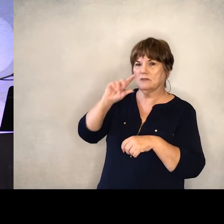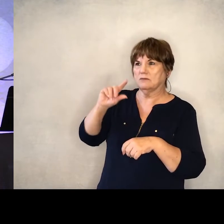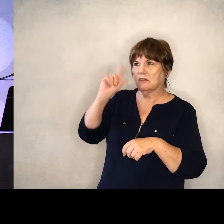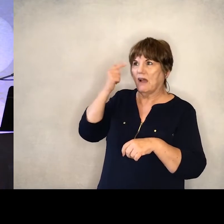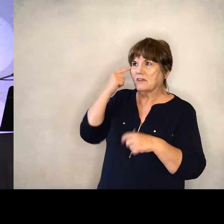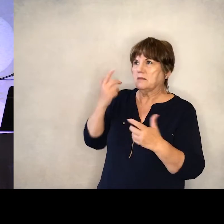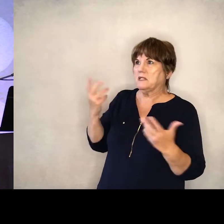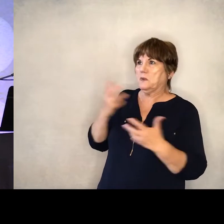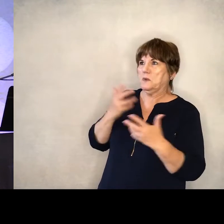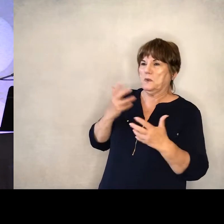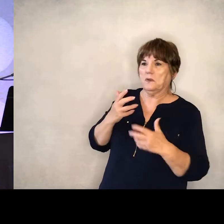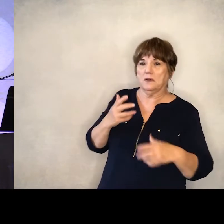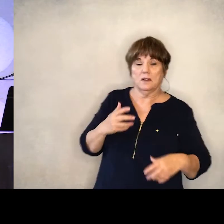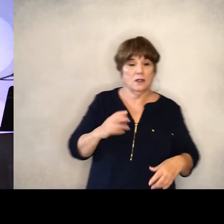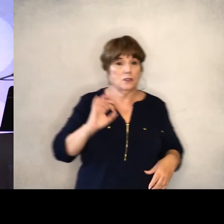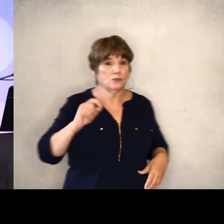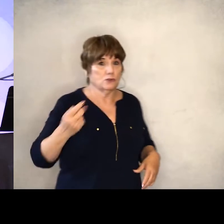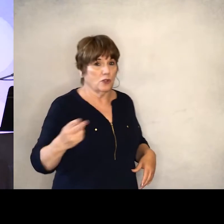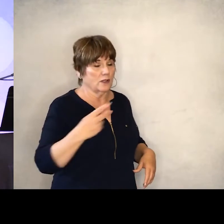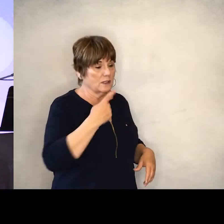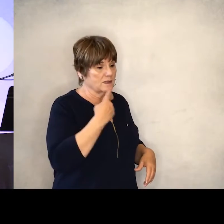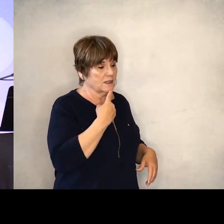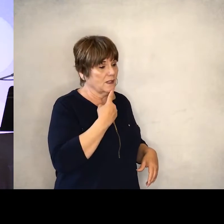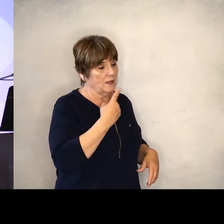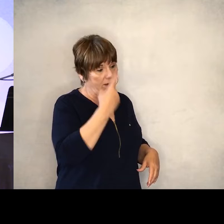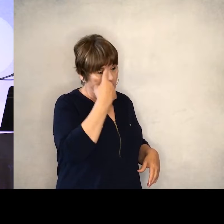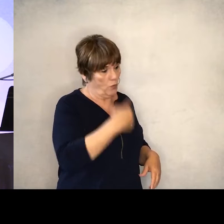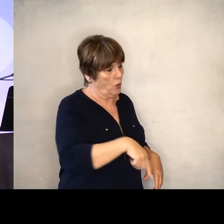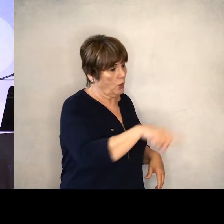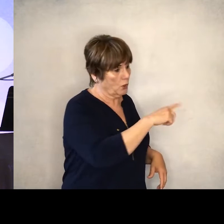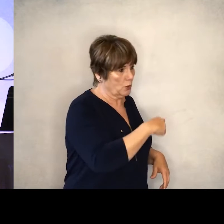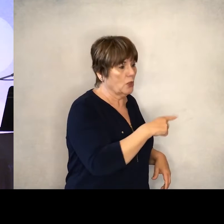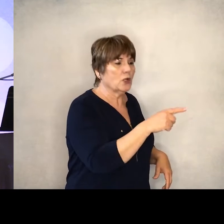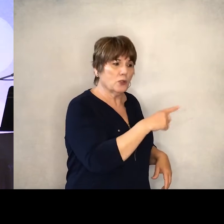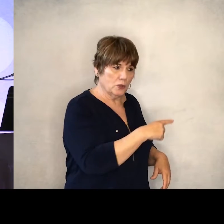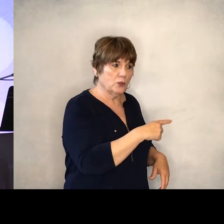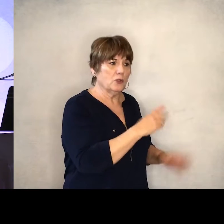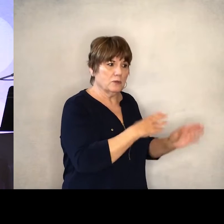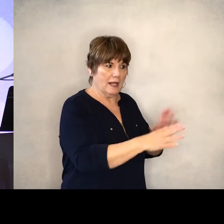for me, or as for you, you meant it for evil.